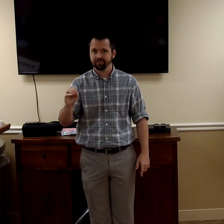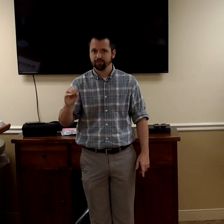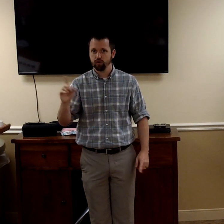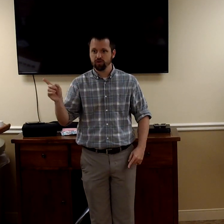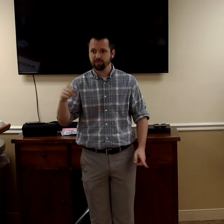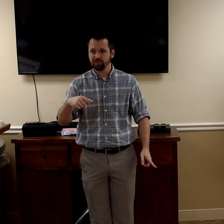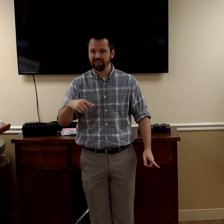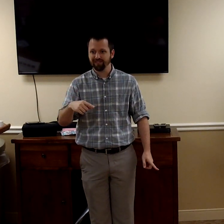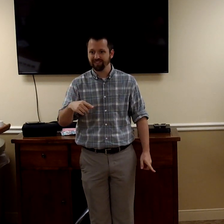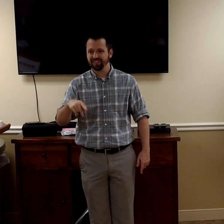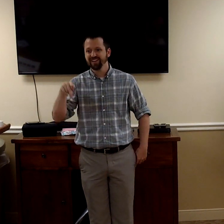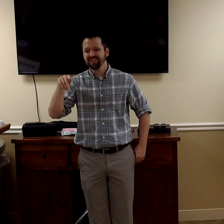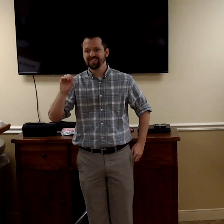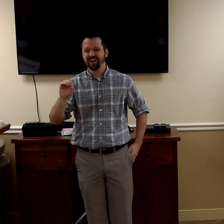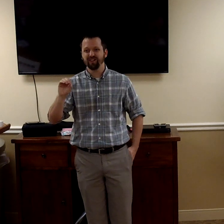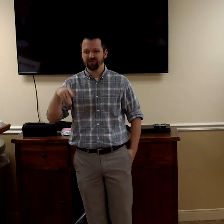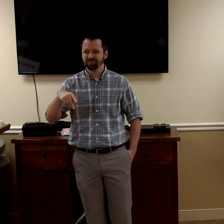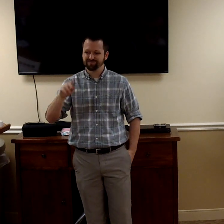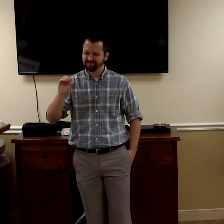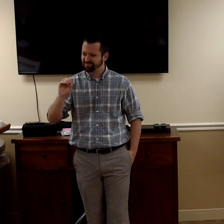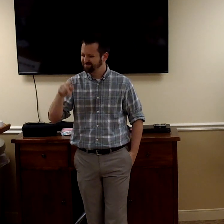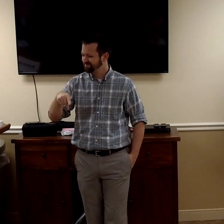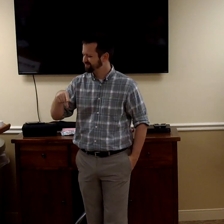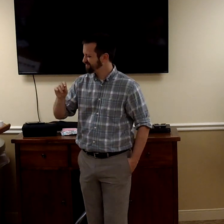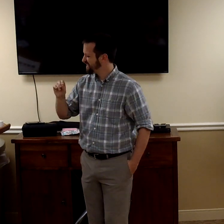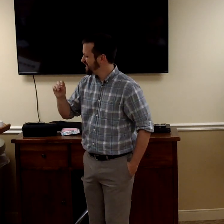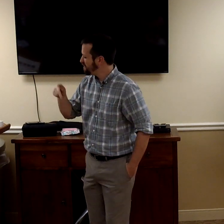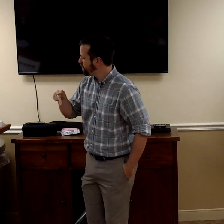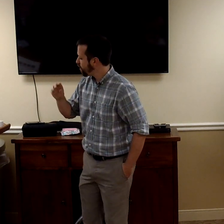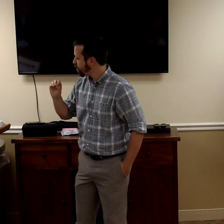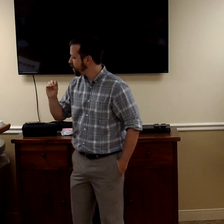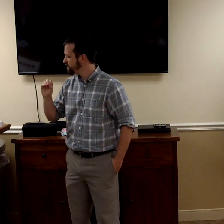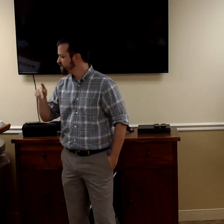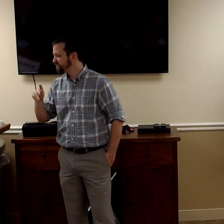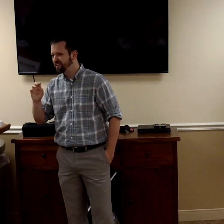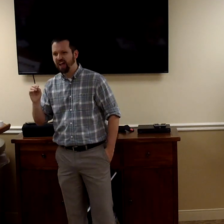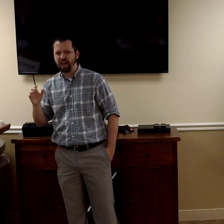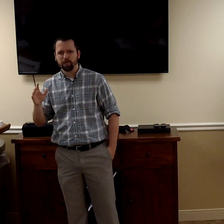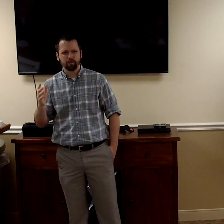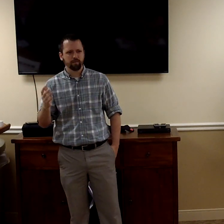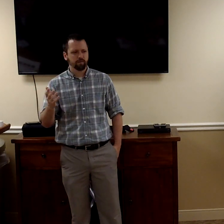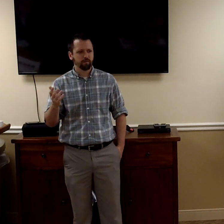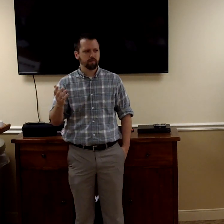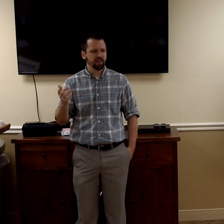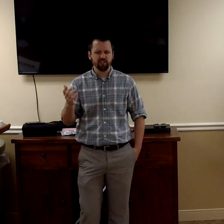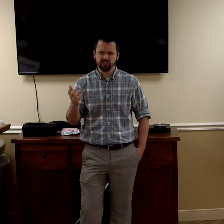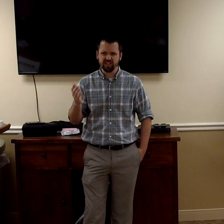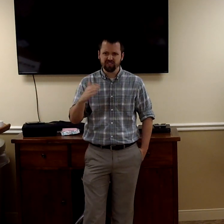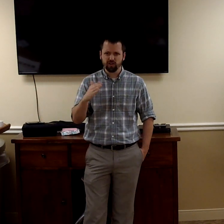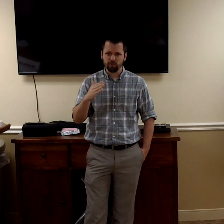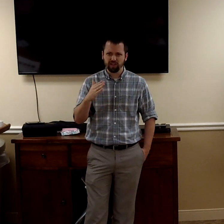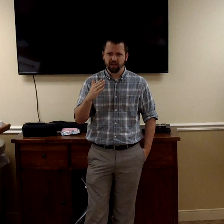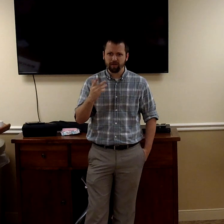Port Orange or post office. So, Port Orange. Any other cities y'all really care about